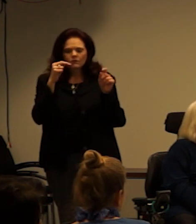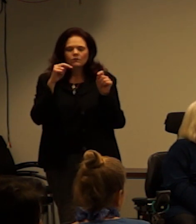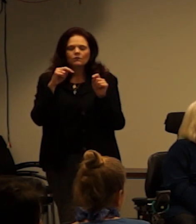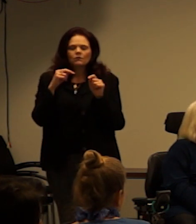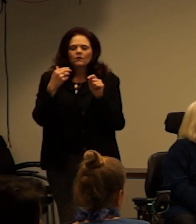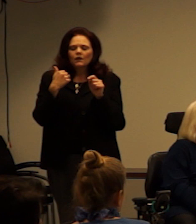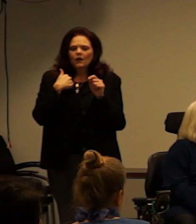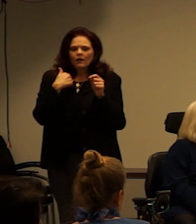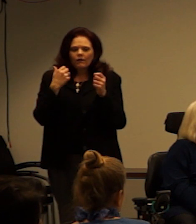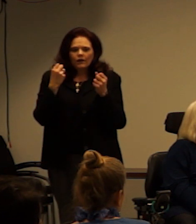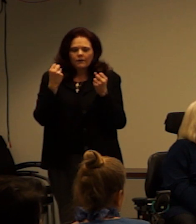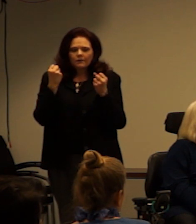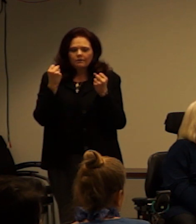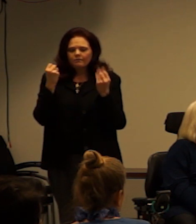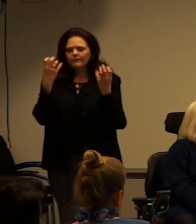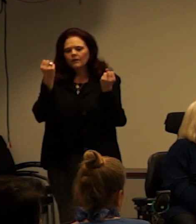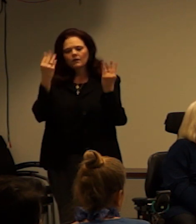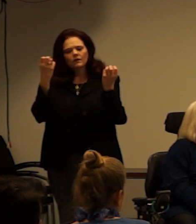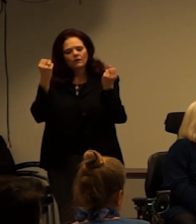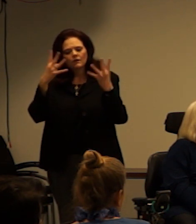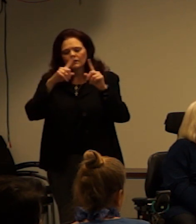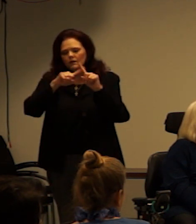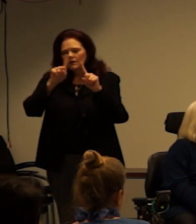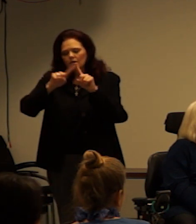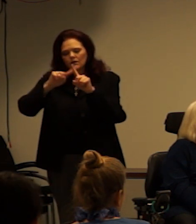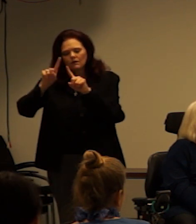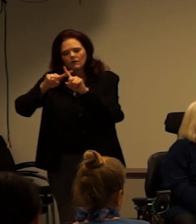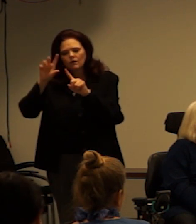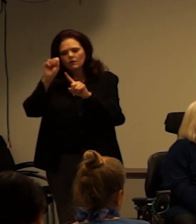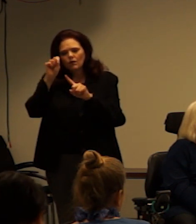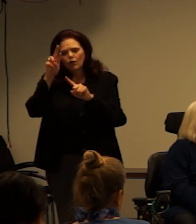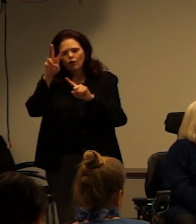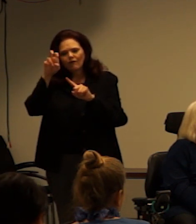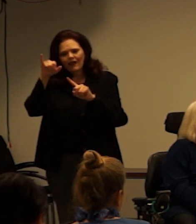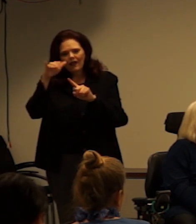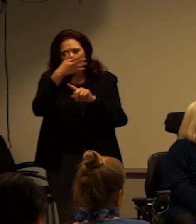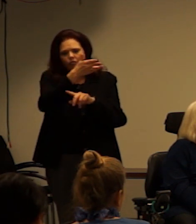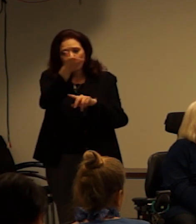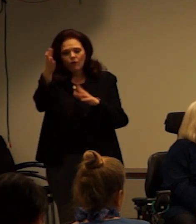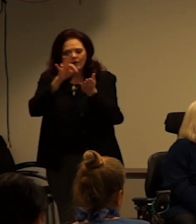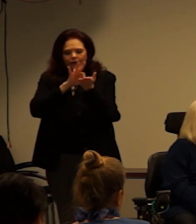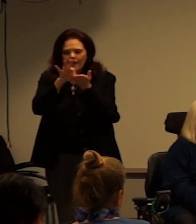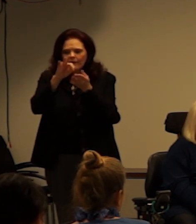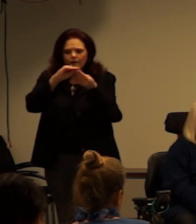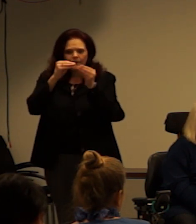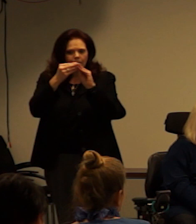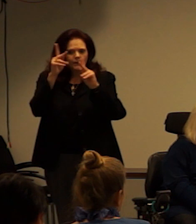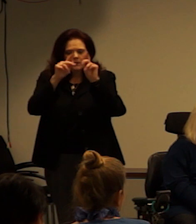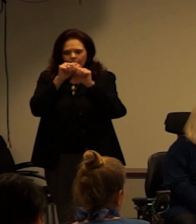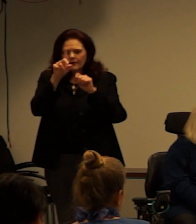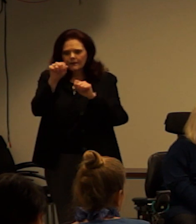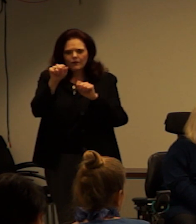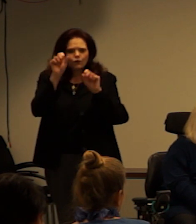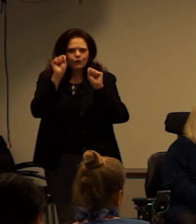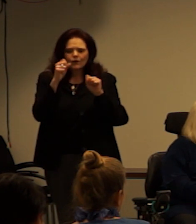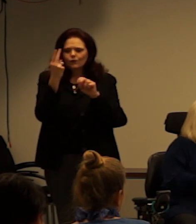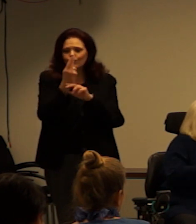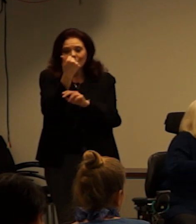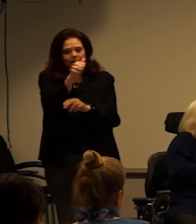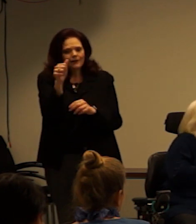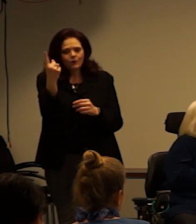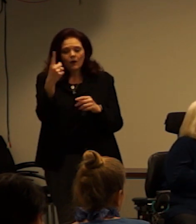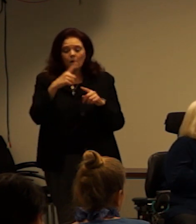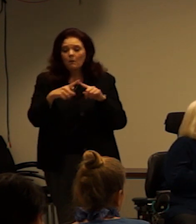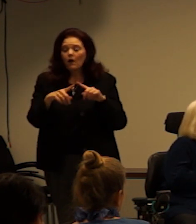There are so many different surveys out there that count the numbers of people with disabilities that you can go with any one of them. The bottom